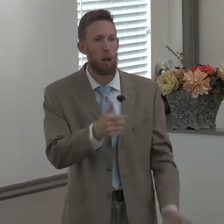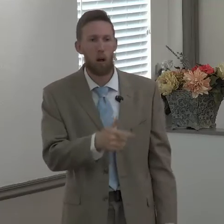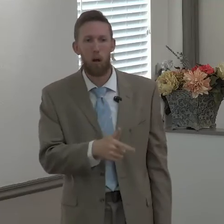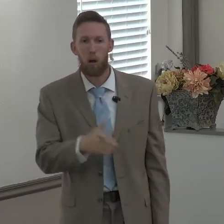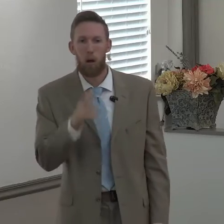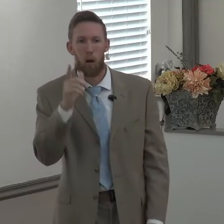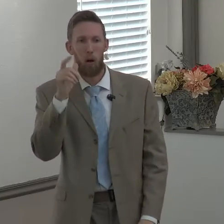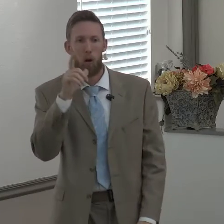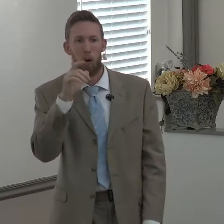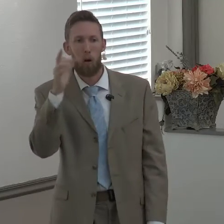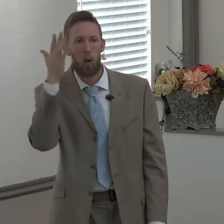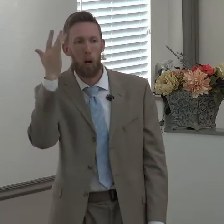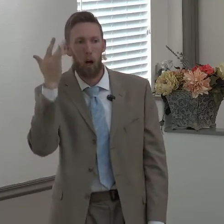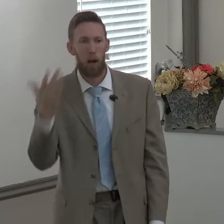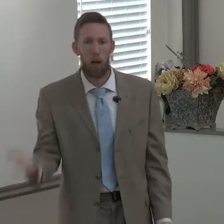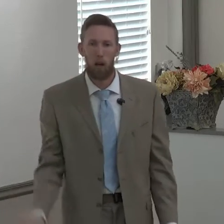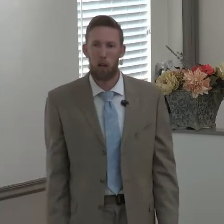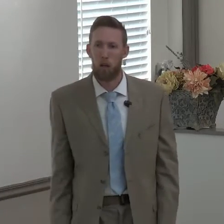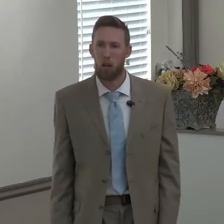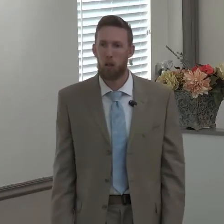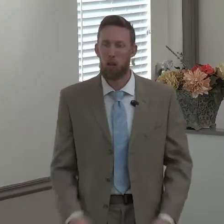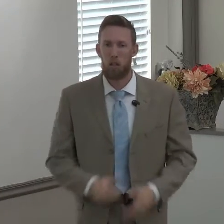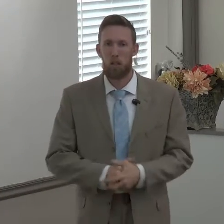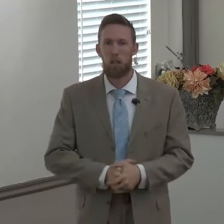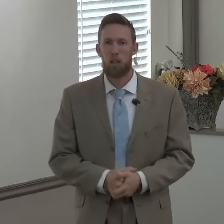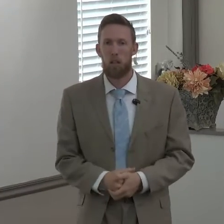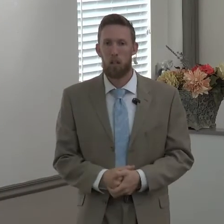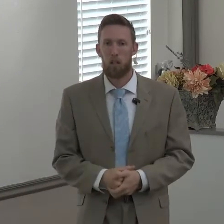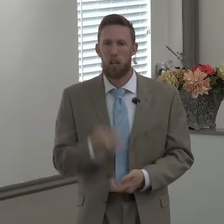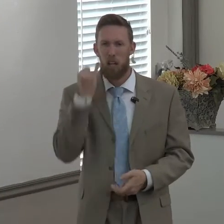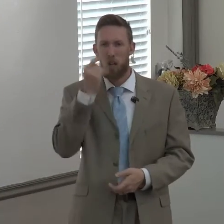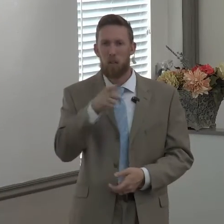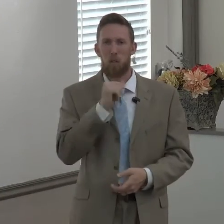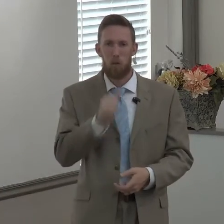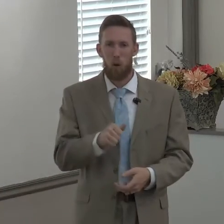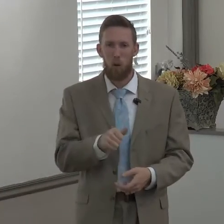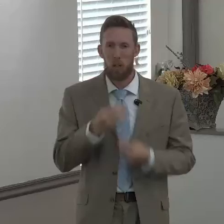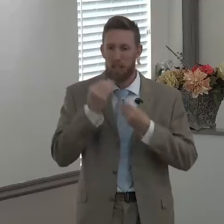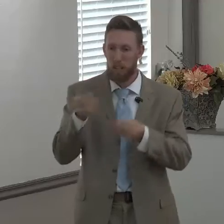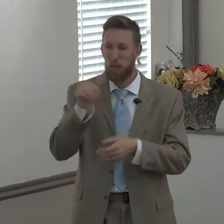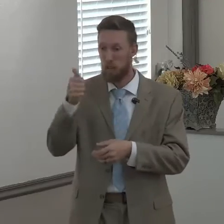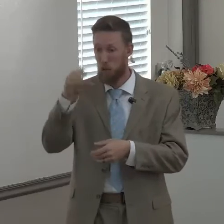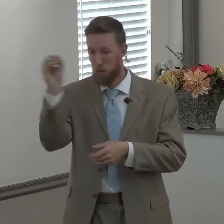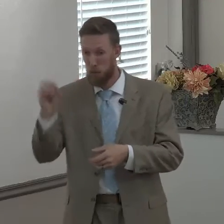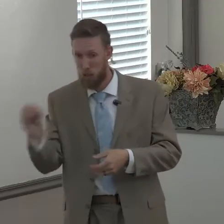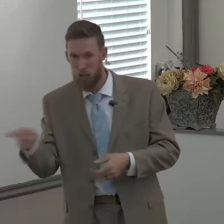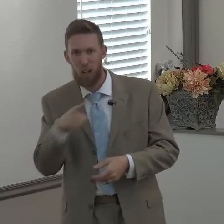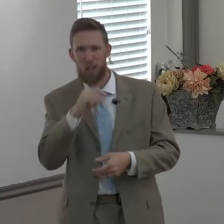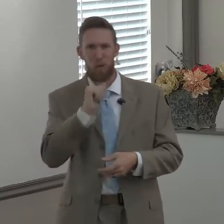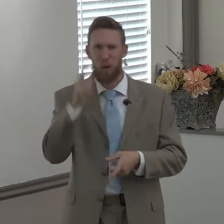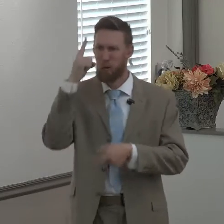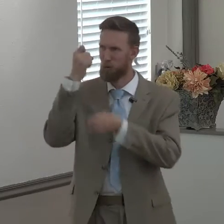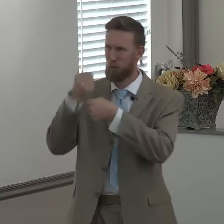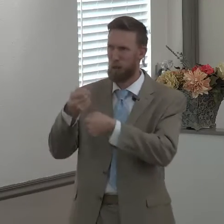Uh-oh. What happened to all the amens? What happened to all the amens?